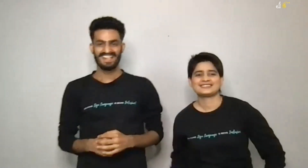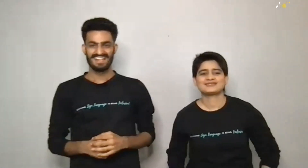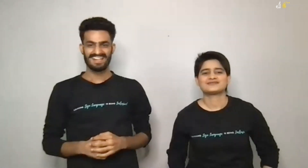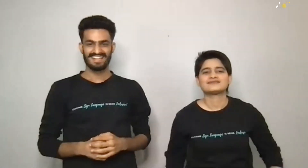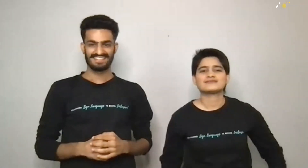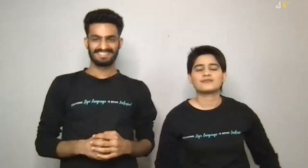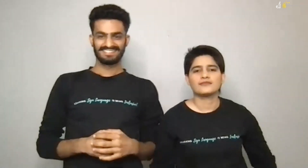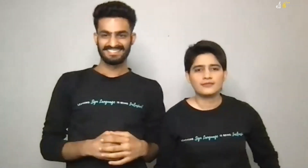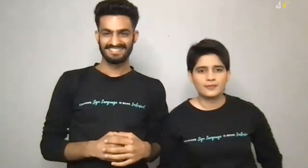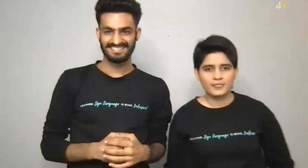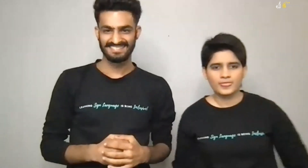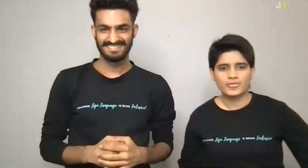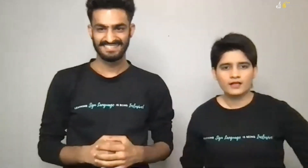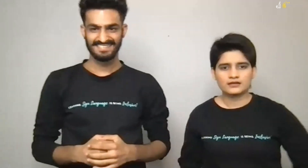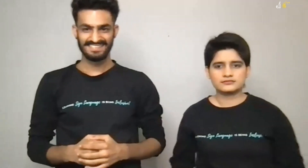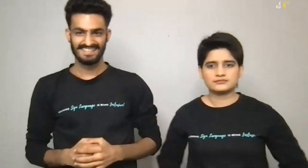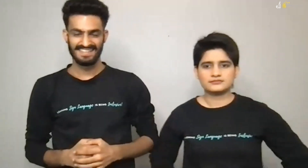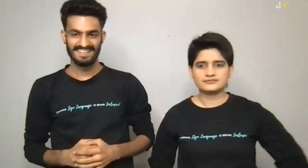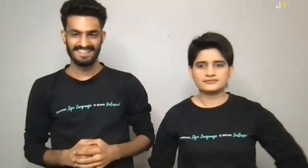Waving hands.